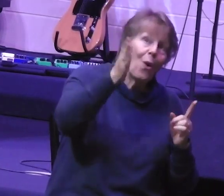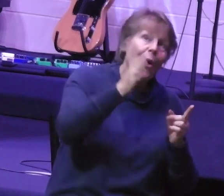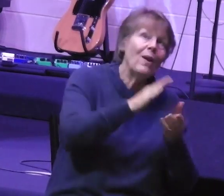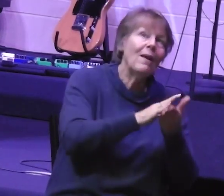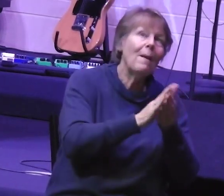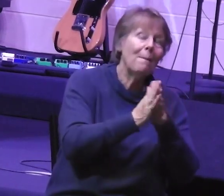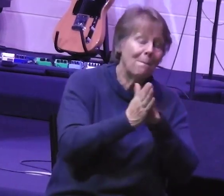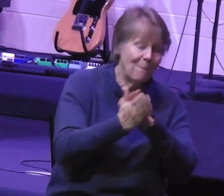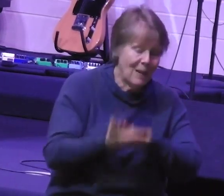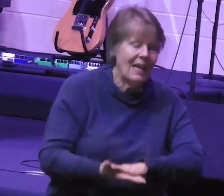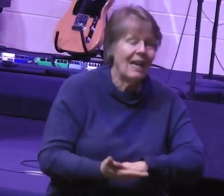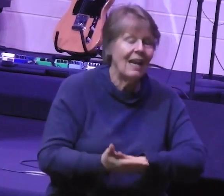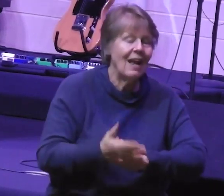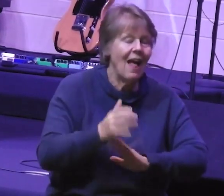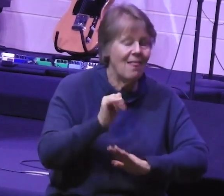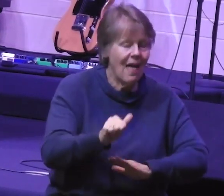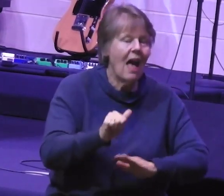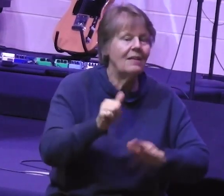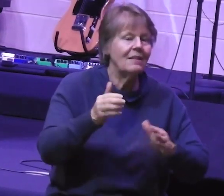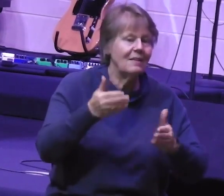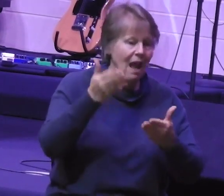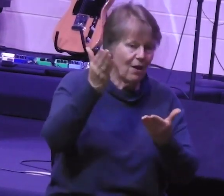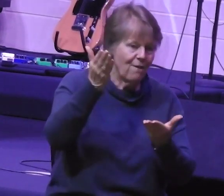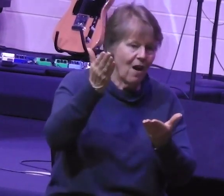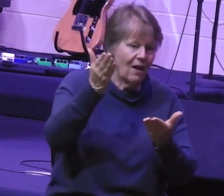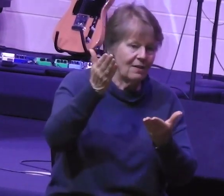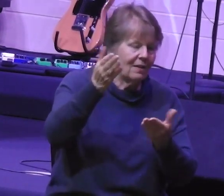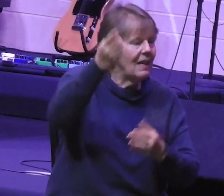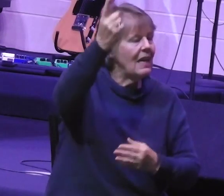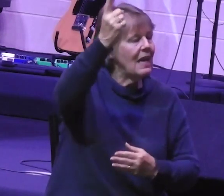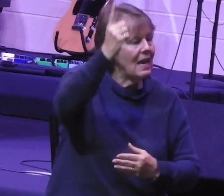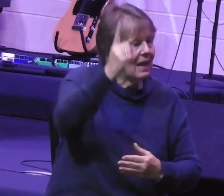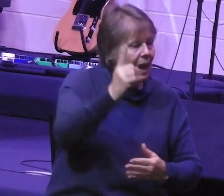down in the form of a human being, humbly.